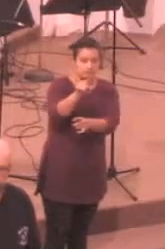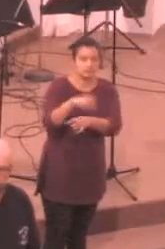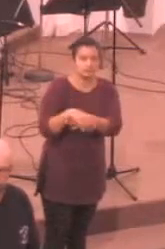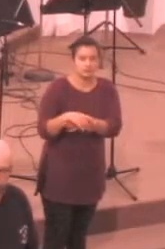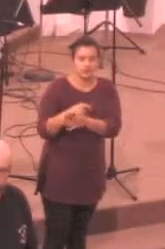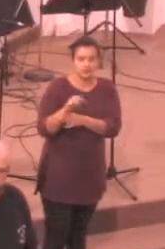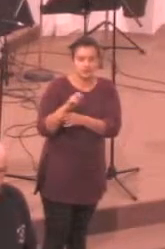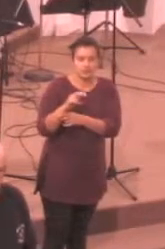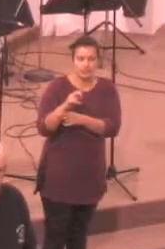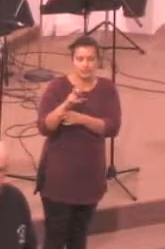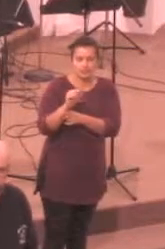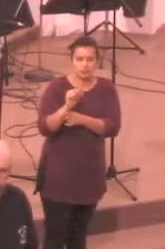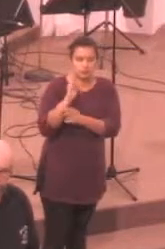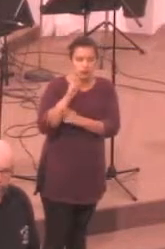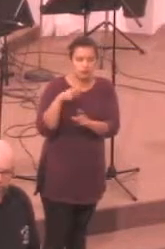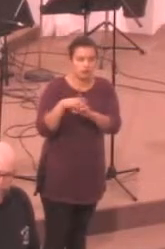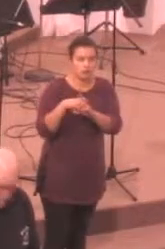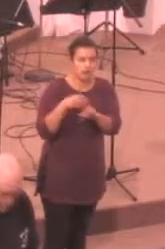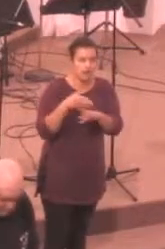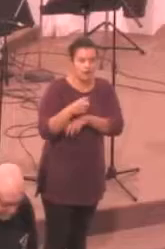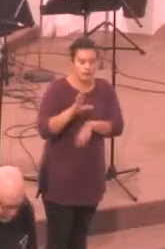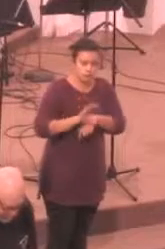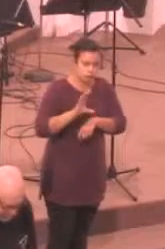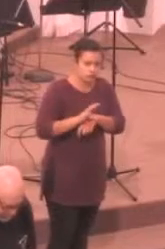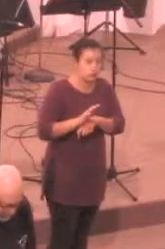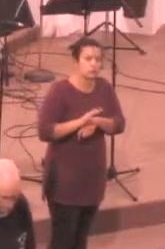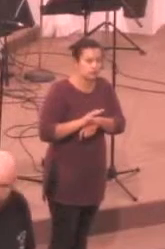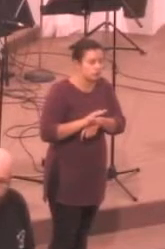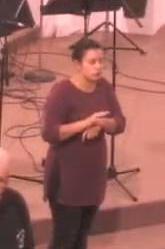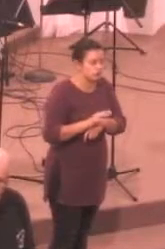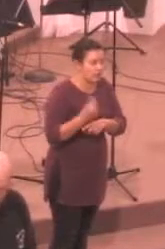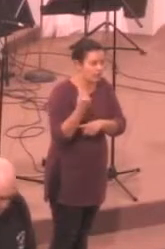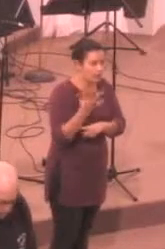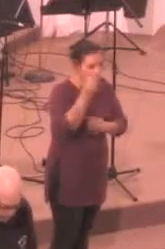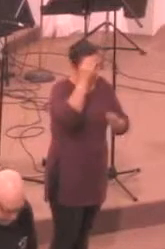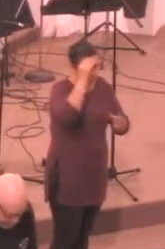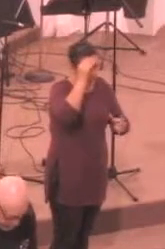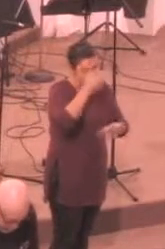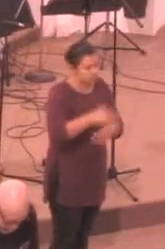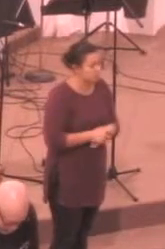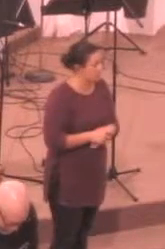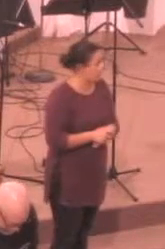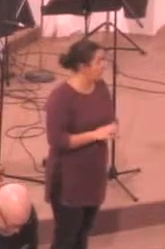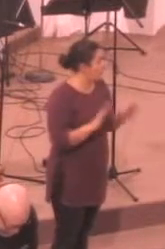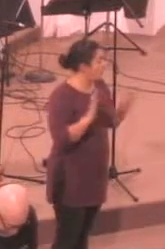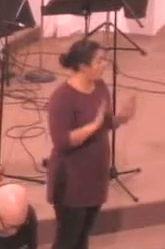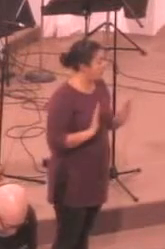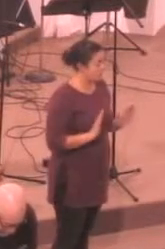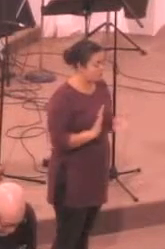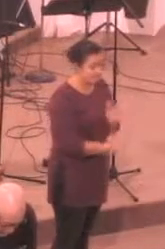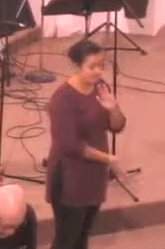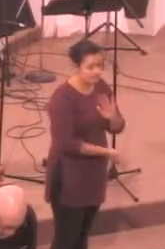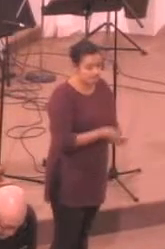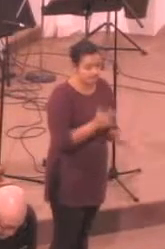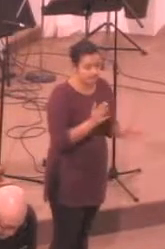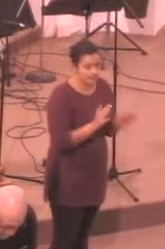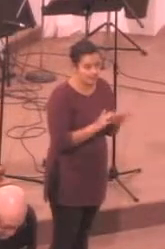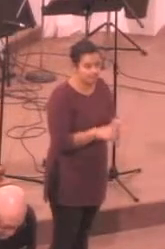Tennyson will hook you up right after church then, okay? So that takes care of that. Wonderful. We are done with that.